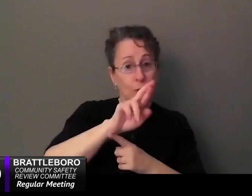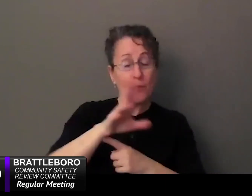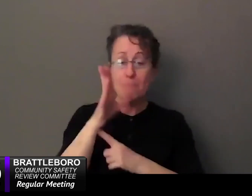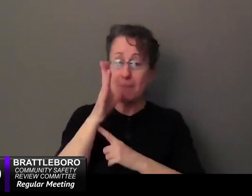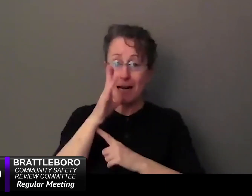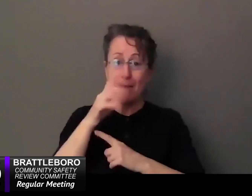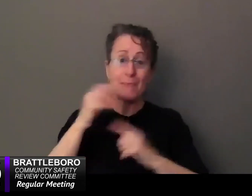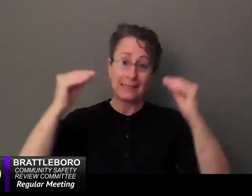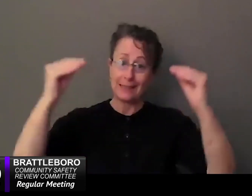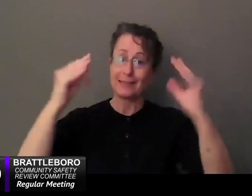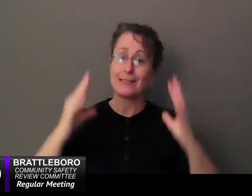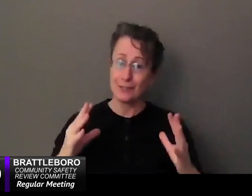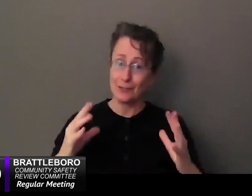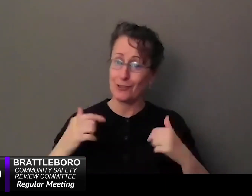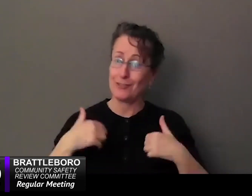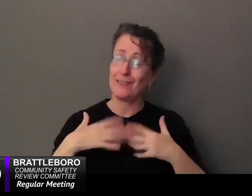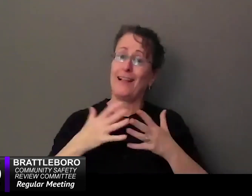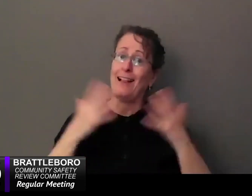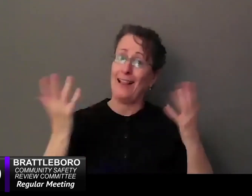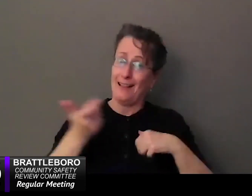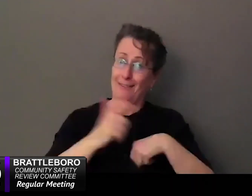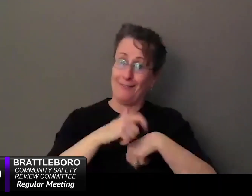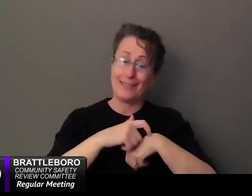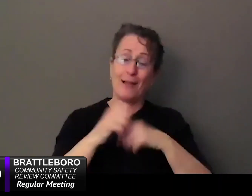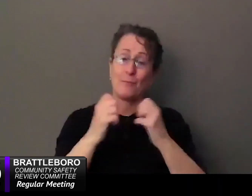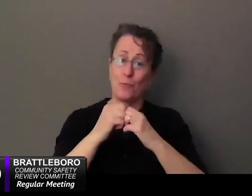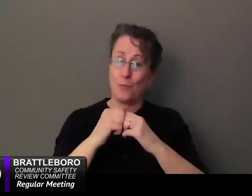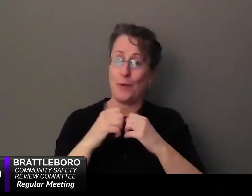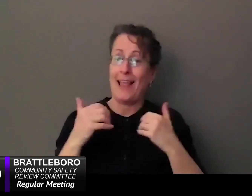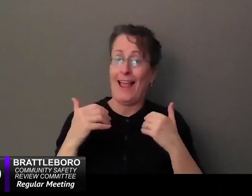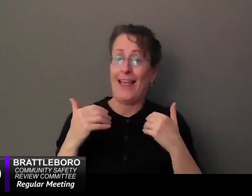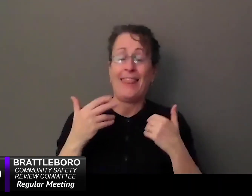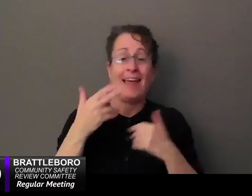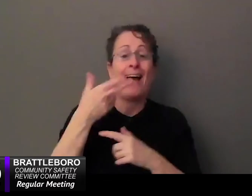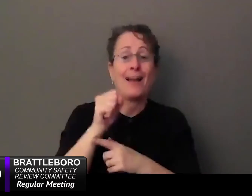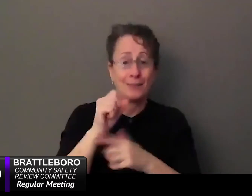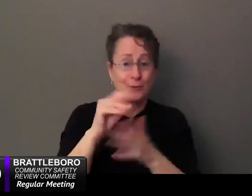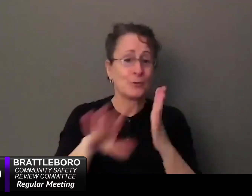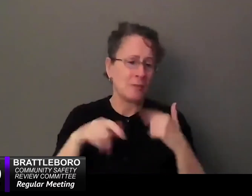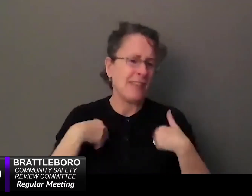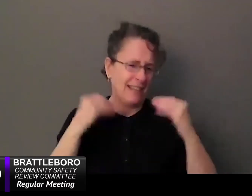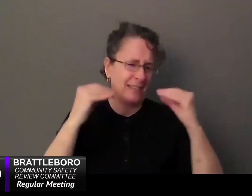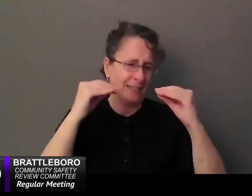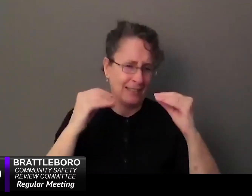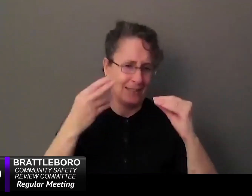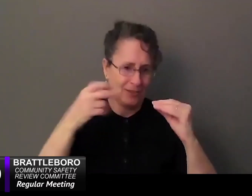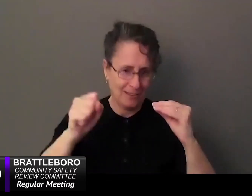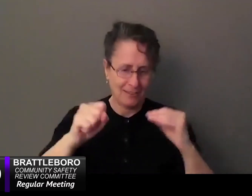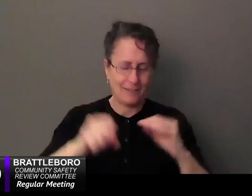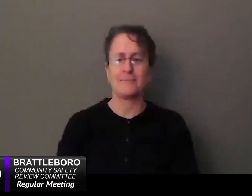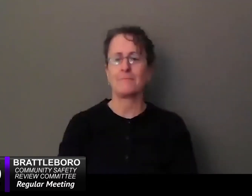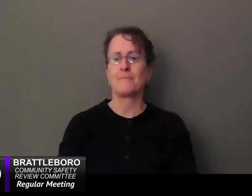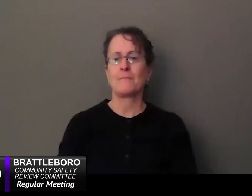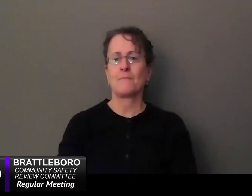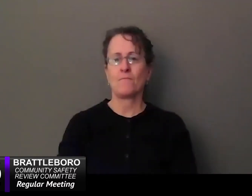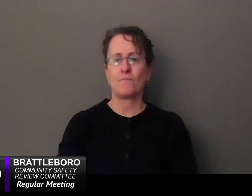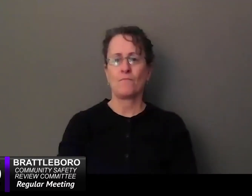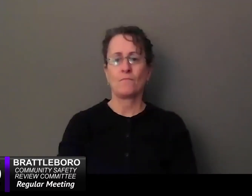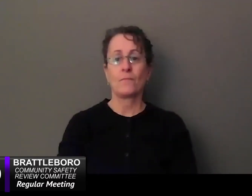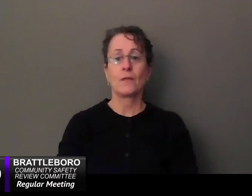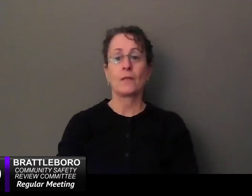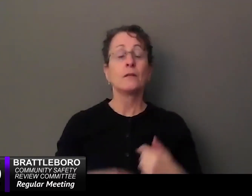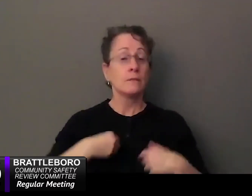I spend a lot of time hanging out with teenagers. I'm a high school teacher. I am also a